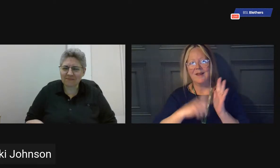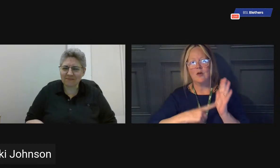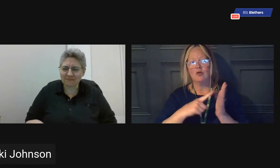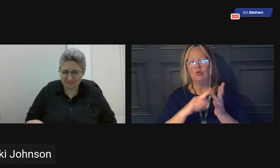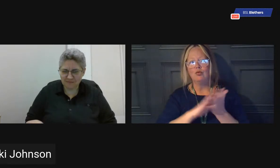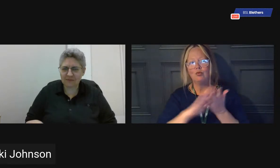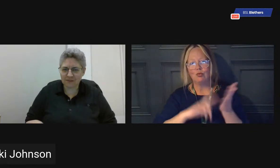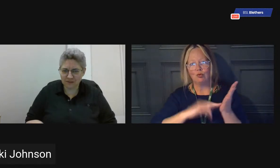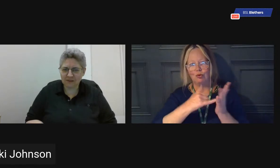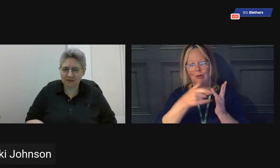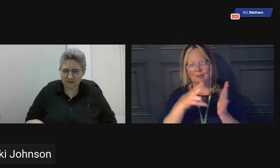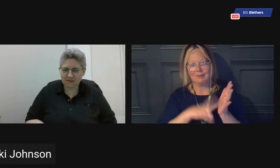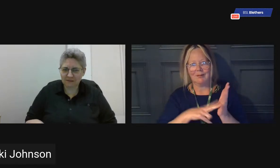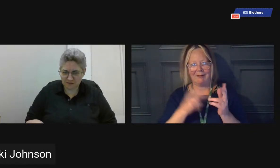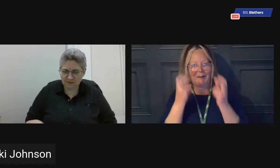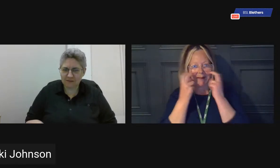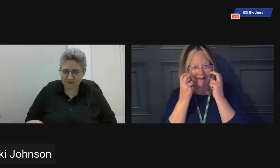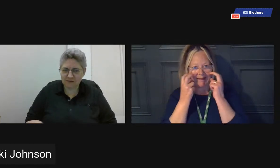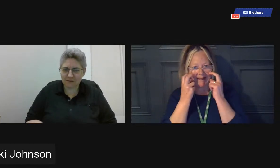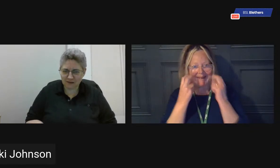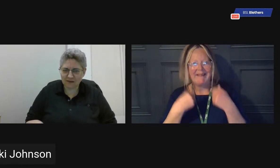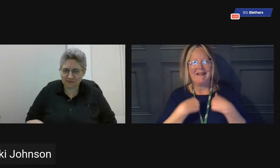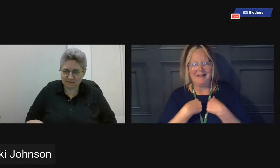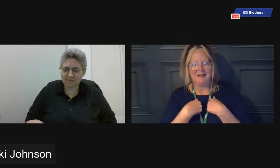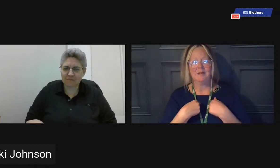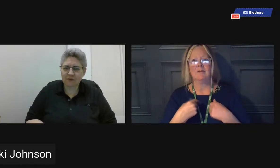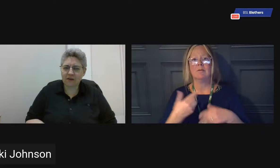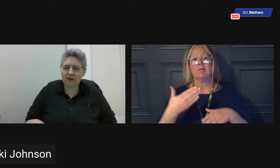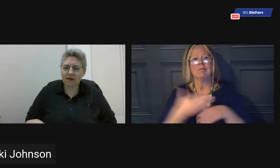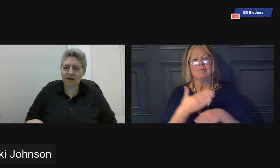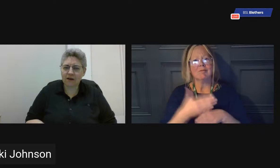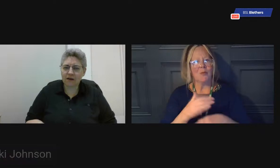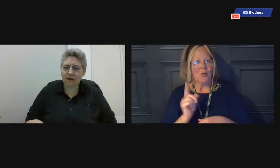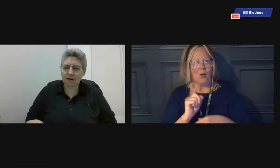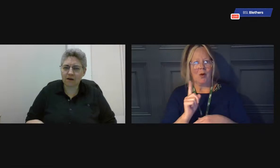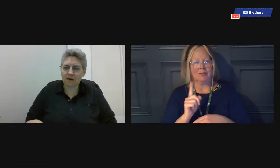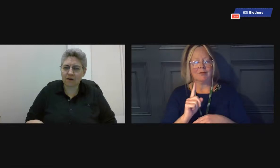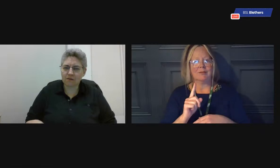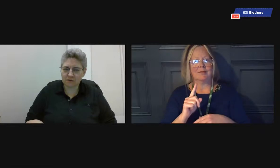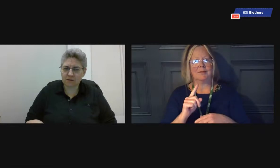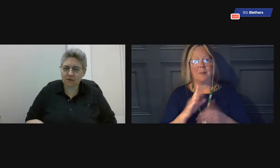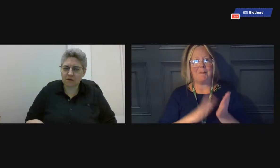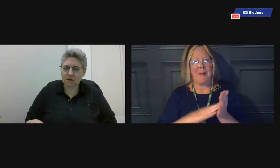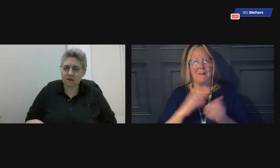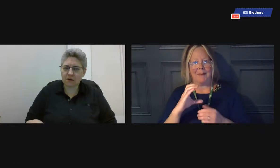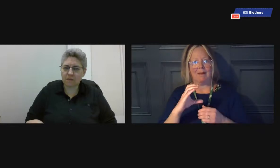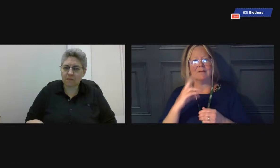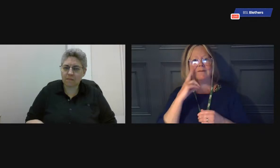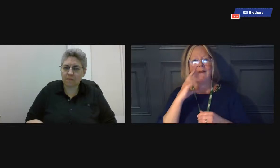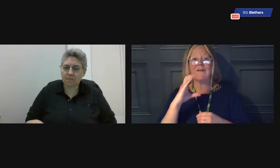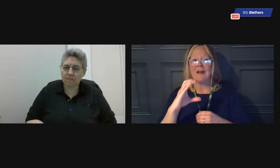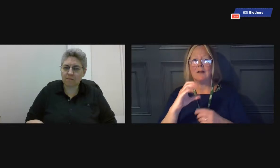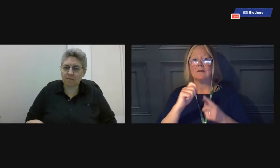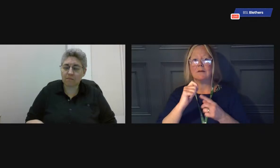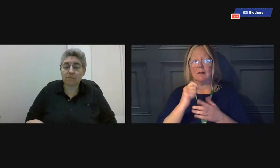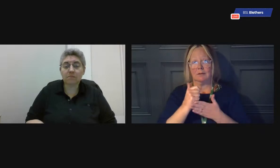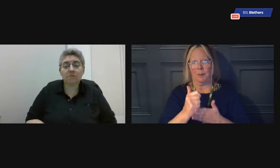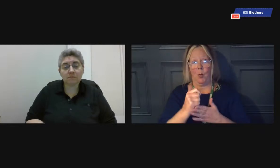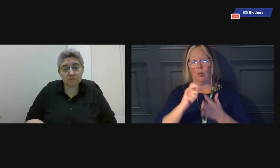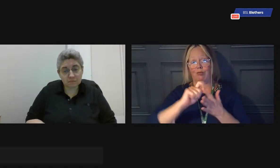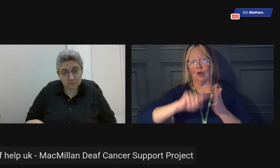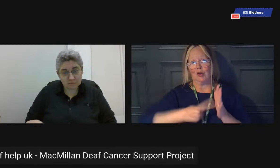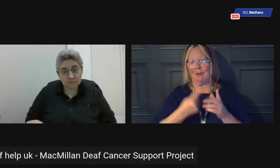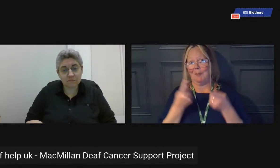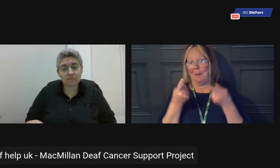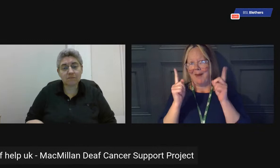Yes. Hello, everyone. My name is Nikki Johnson, and this is my sign name. And I work for the